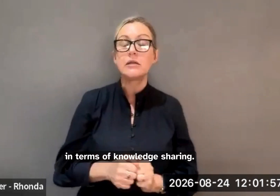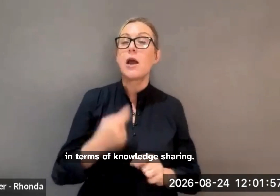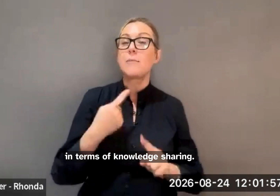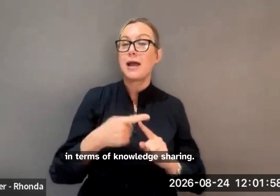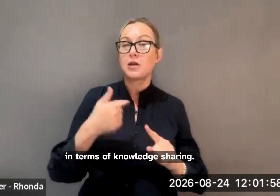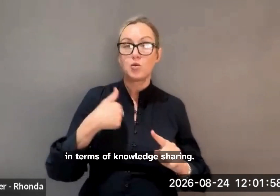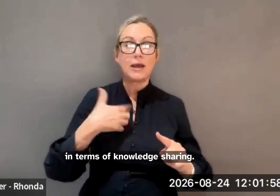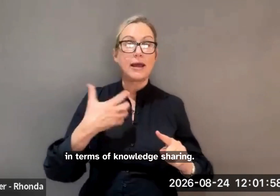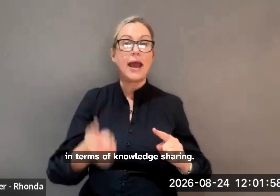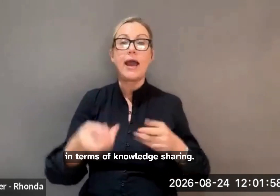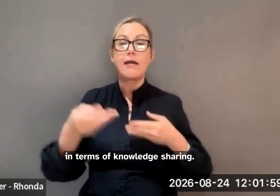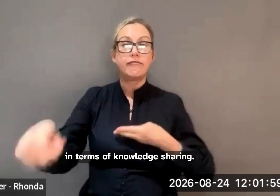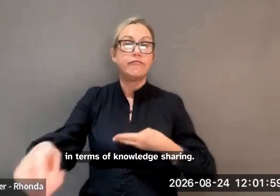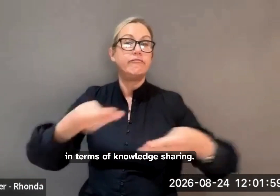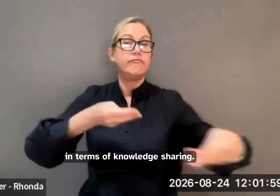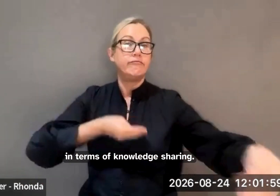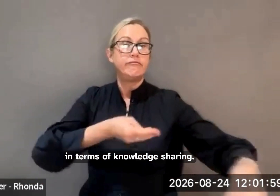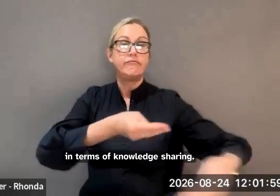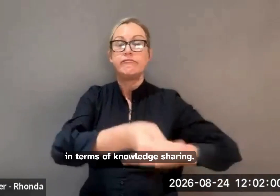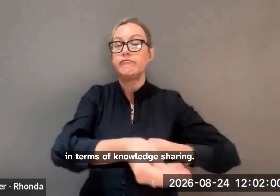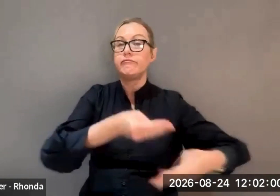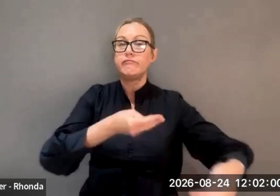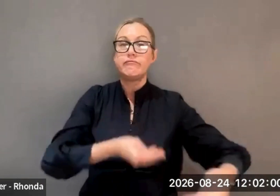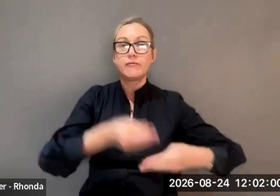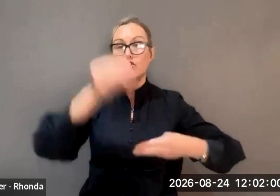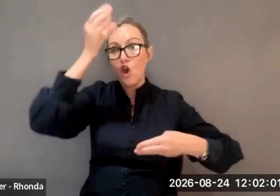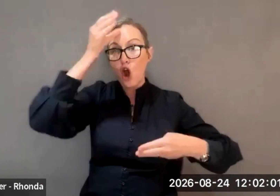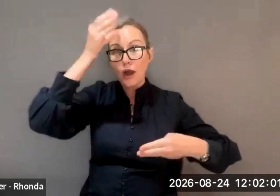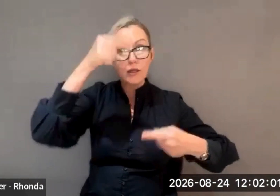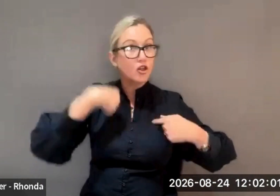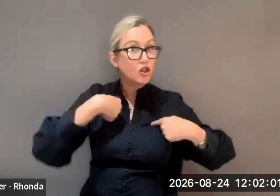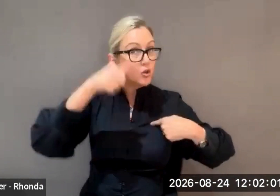reciprocity in terms of knowledge sharing.